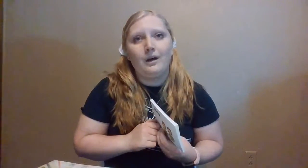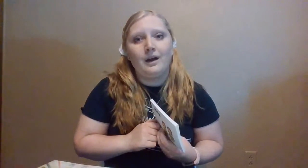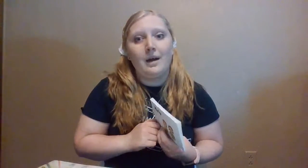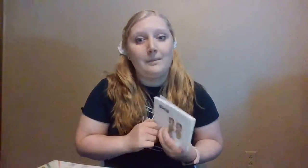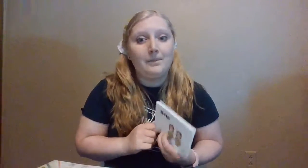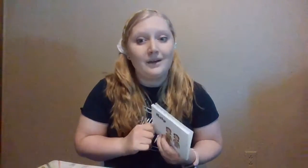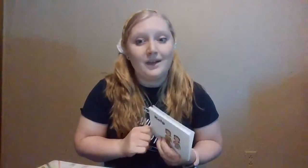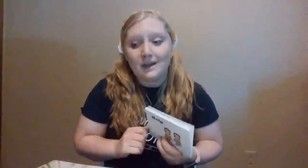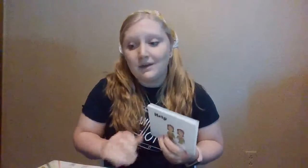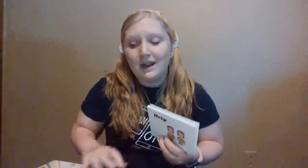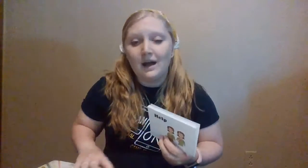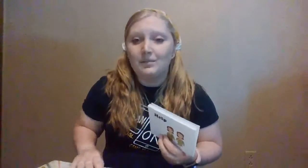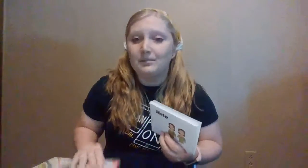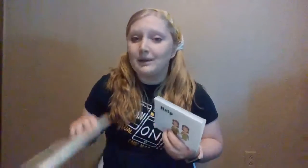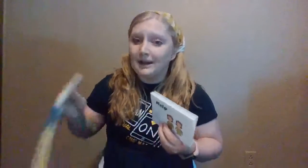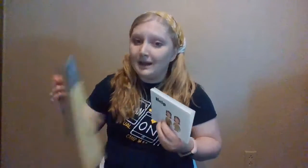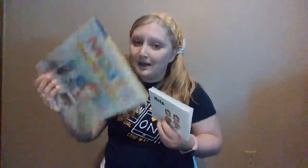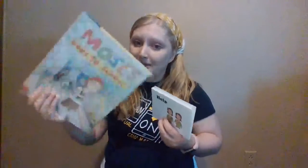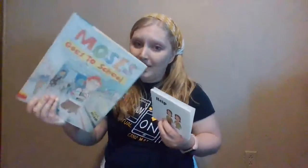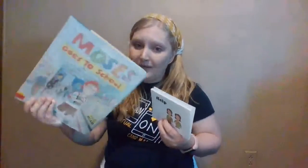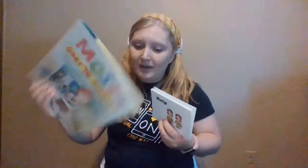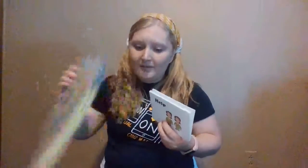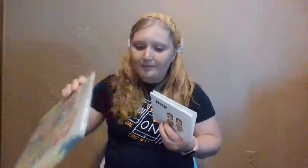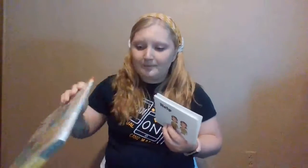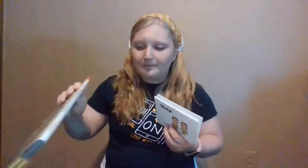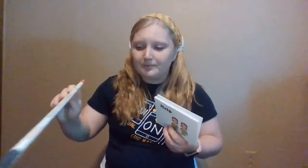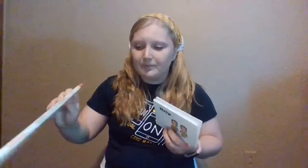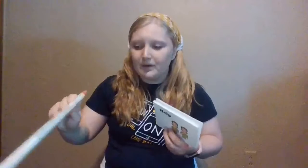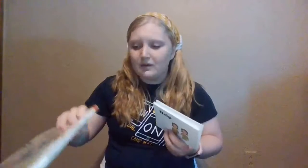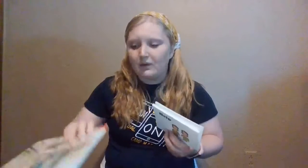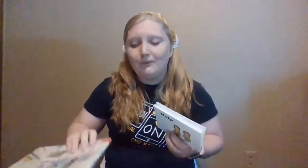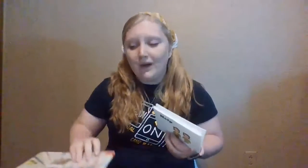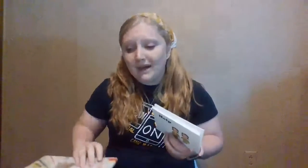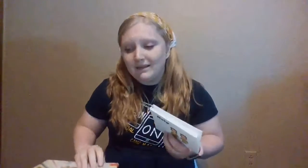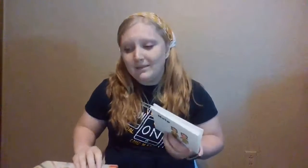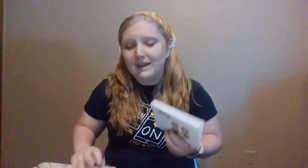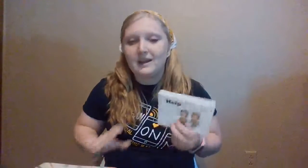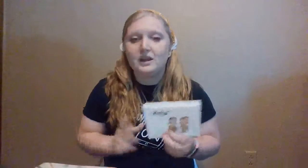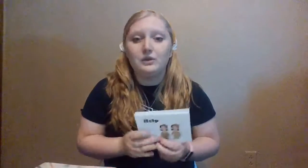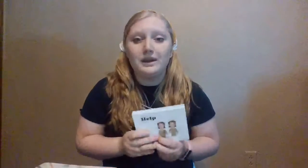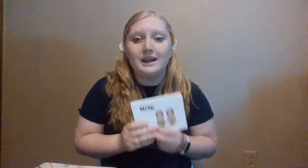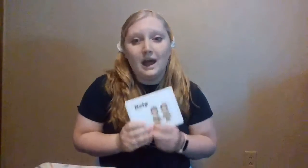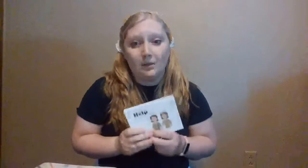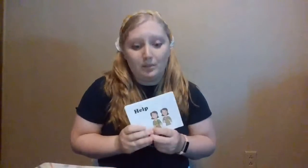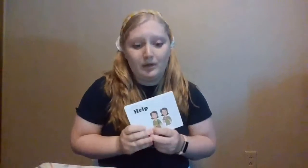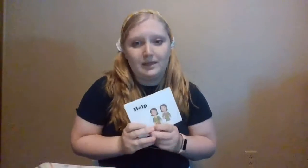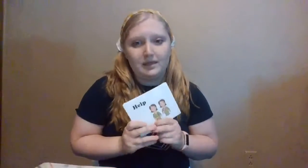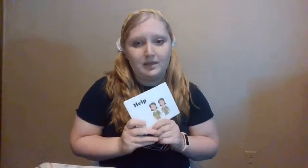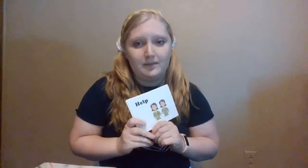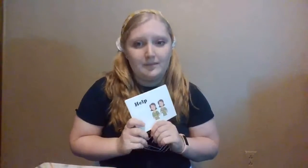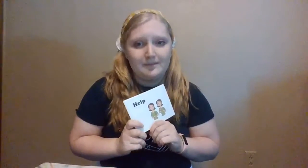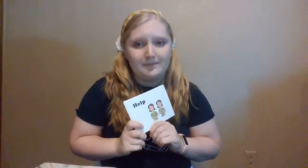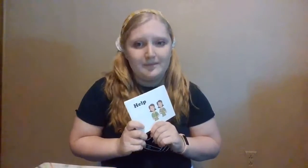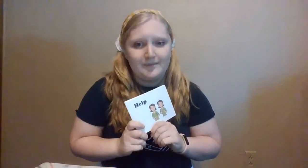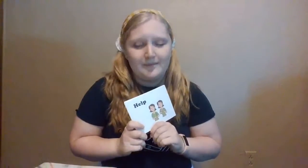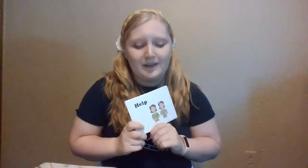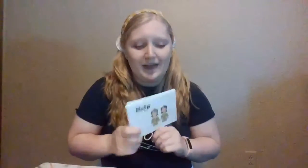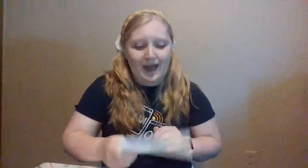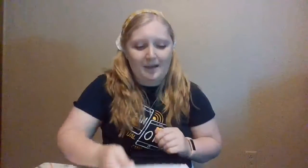or a book that you need help reading, maybe. So find something that you need help with. Okay, I'm going